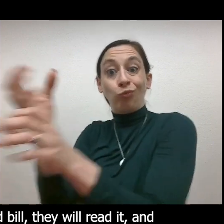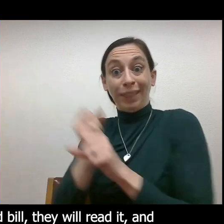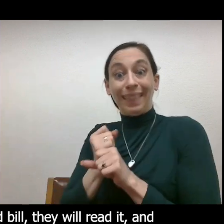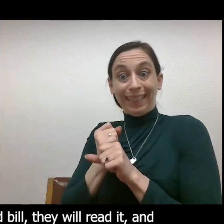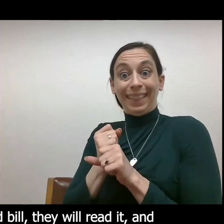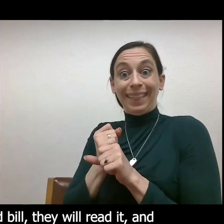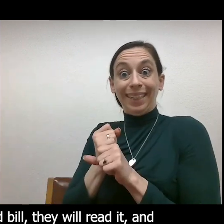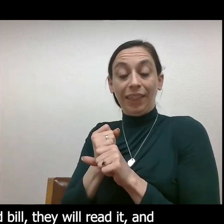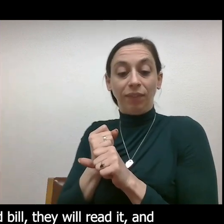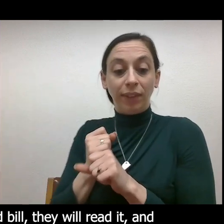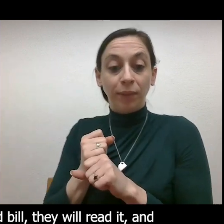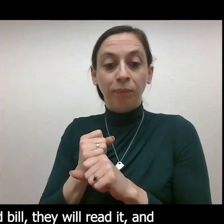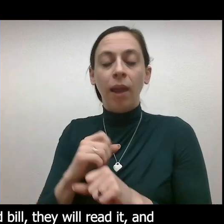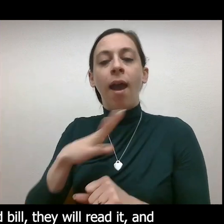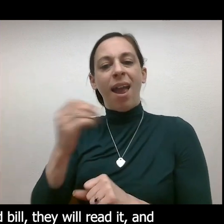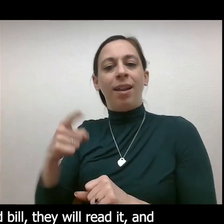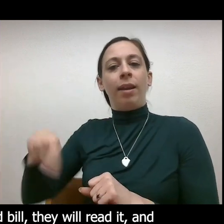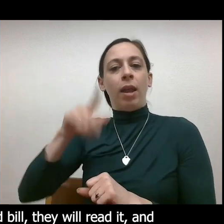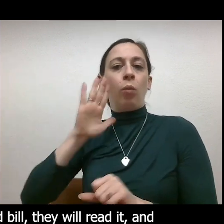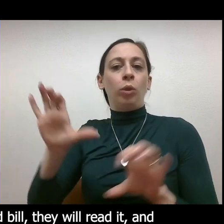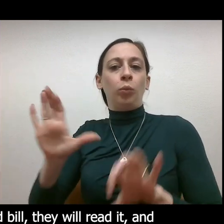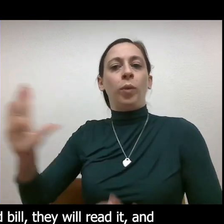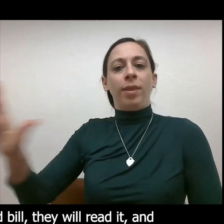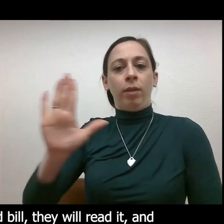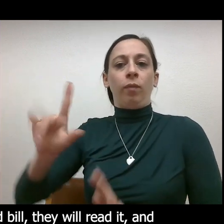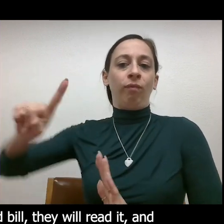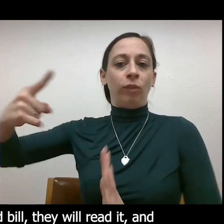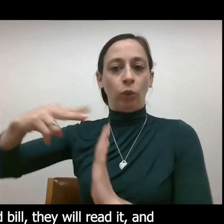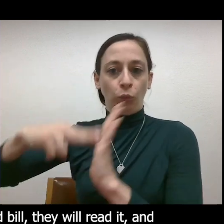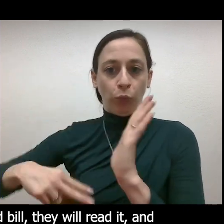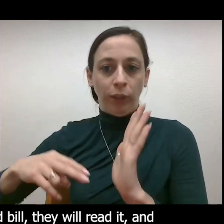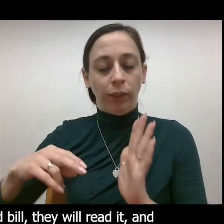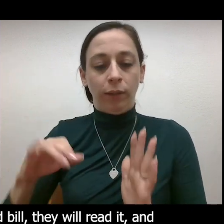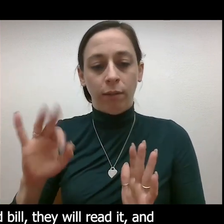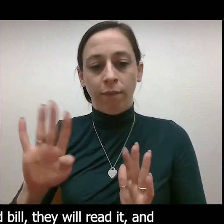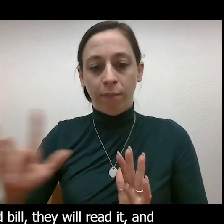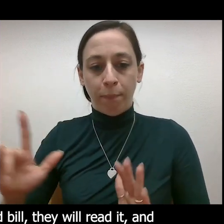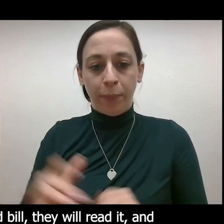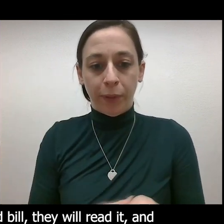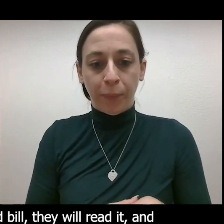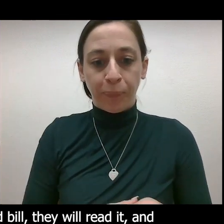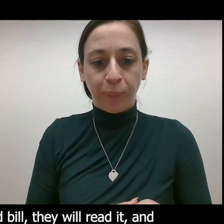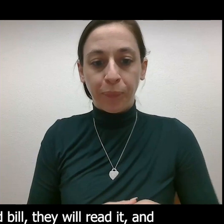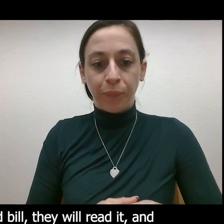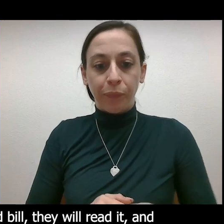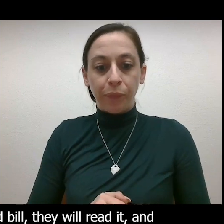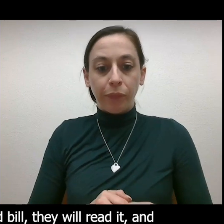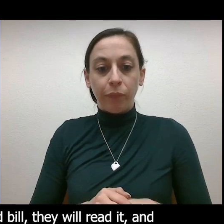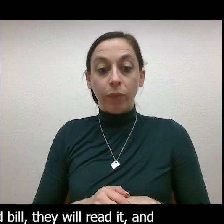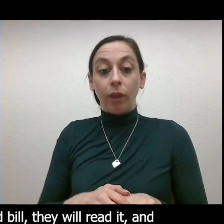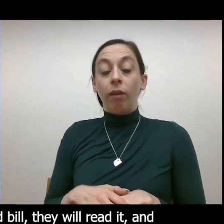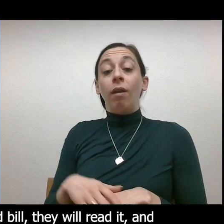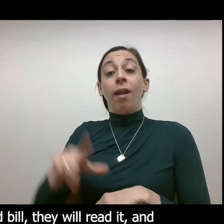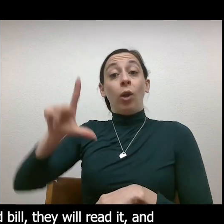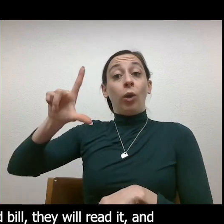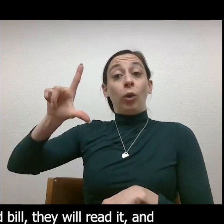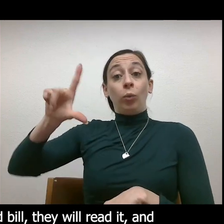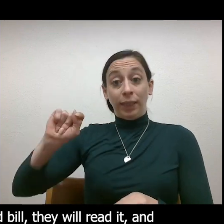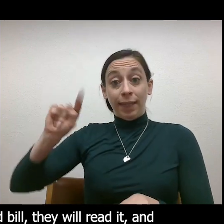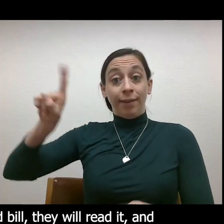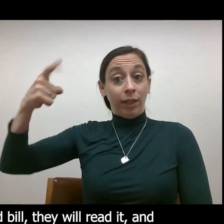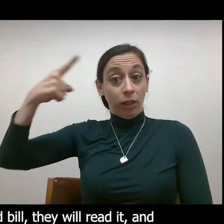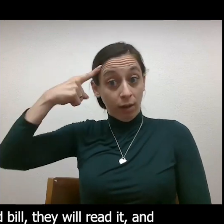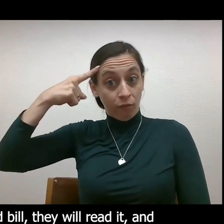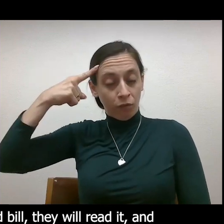When the Senate receives that engrossed bill, they will read it, and it will be referred to a committee by the